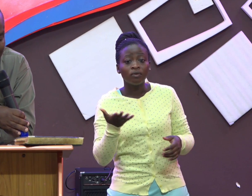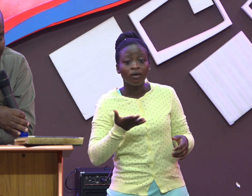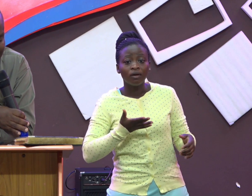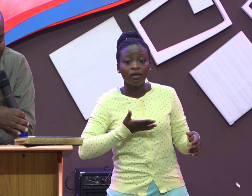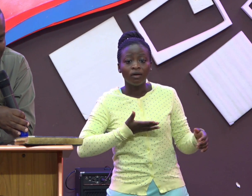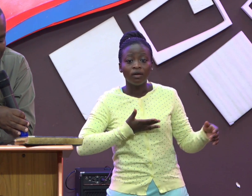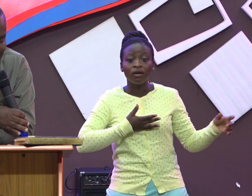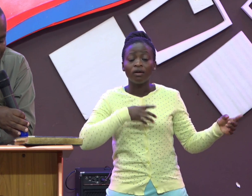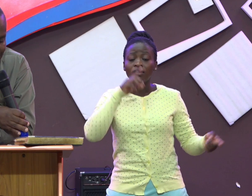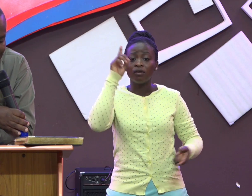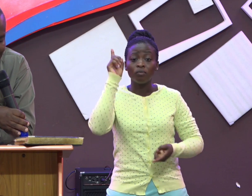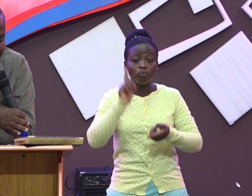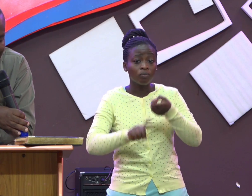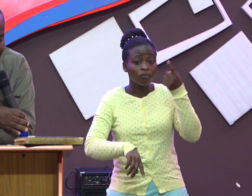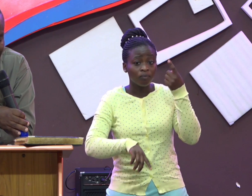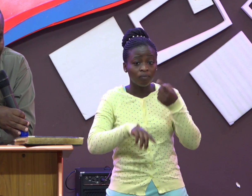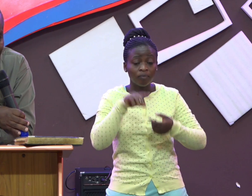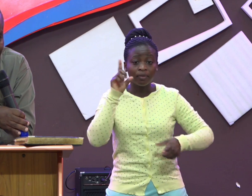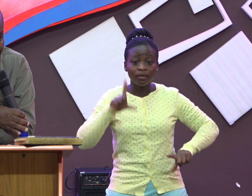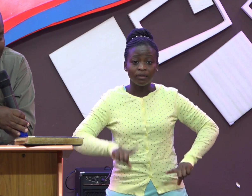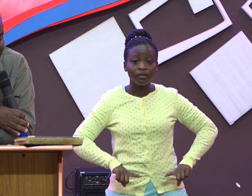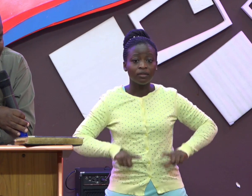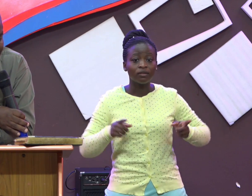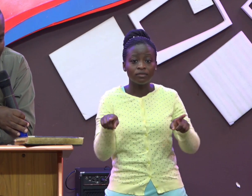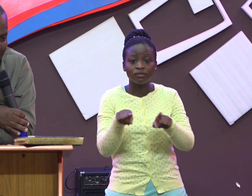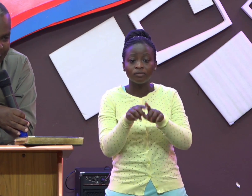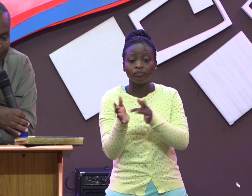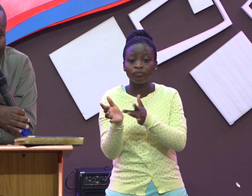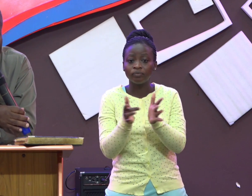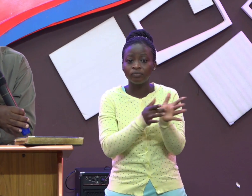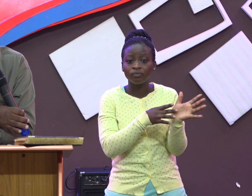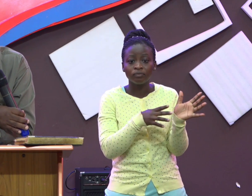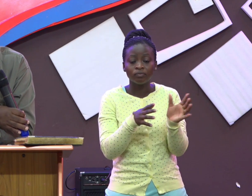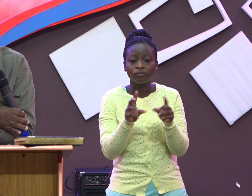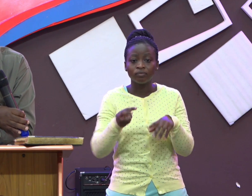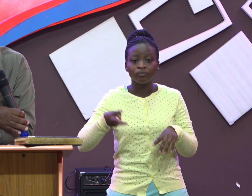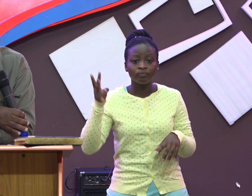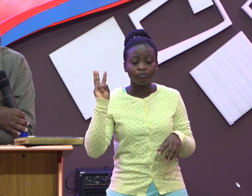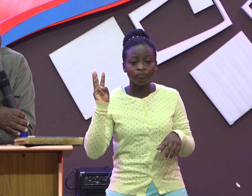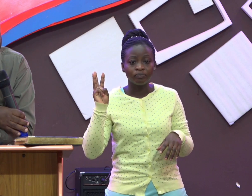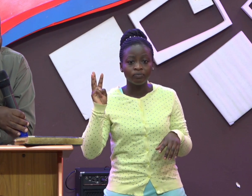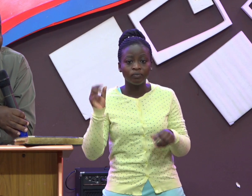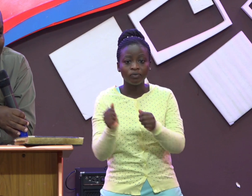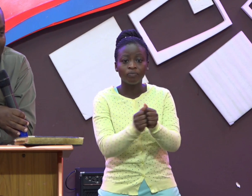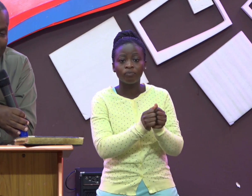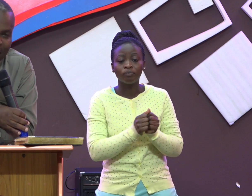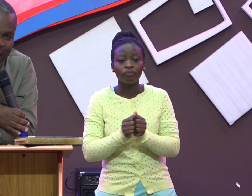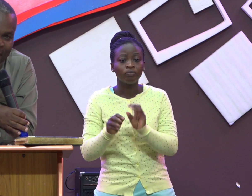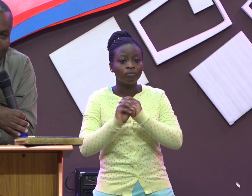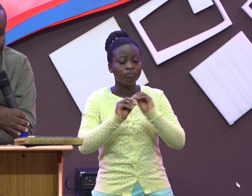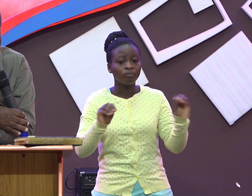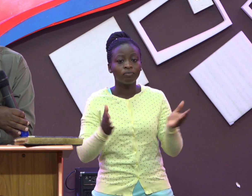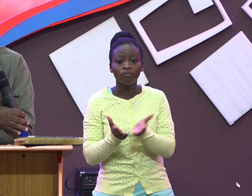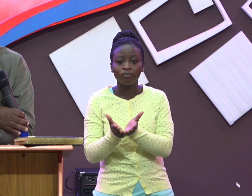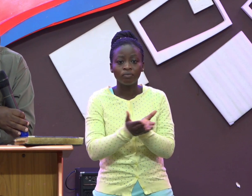bolaba Yesu bwe yali. You always have a victorious life just like you see Jesus was. Awatalili atunga atambula ku mazi. Without a boat, he would walk on water. Awatali mmere nga